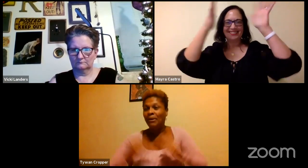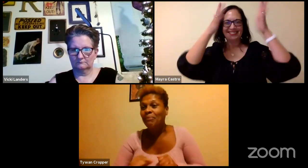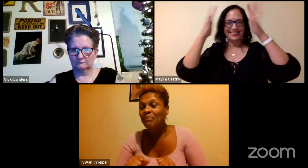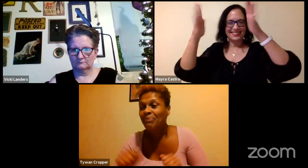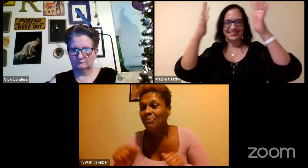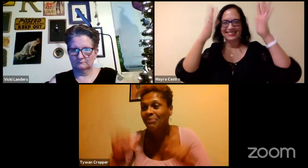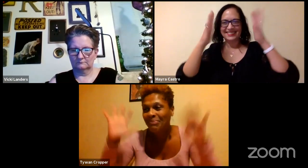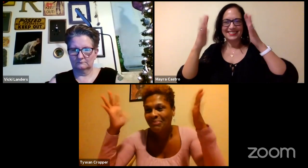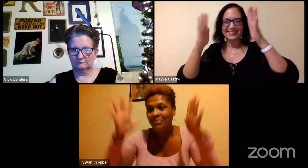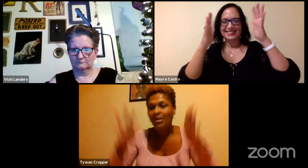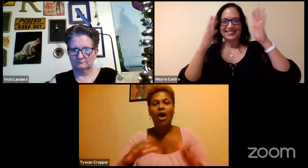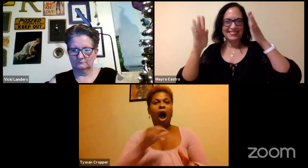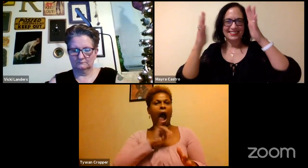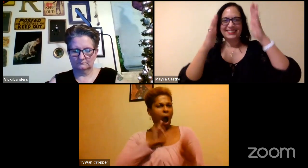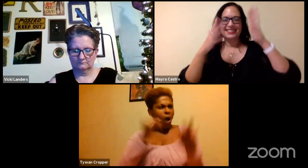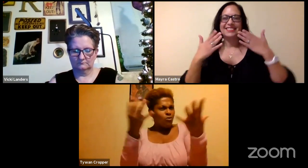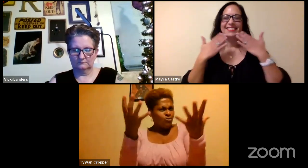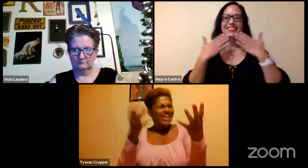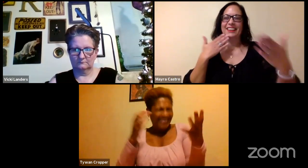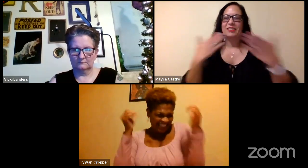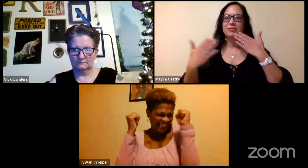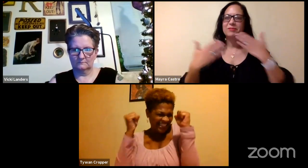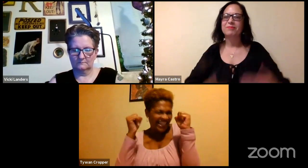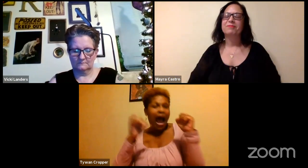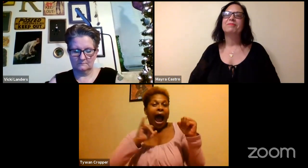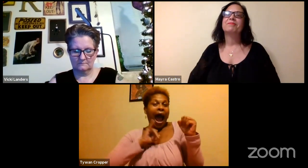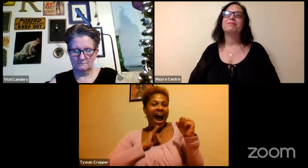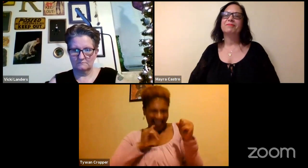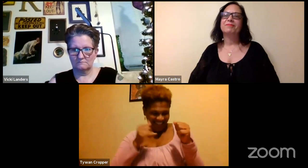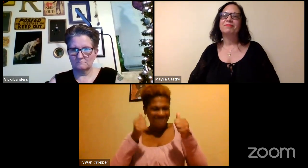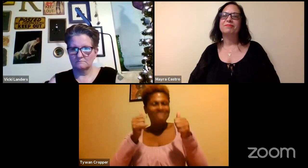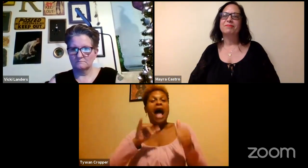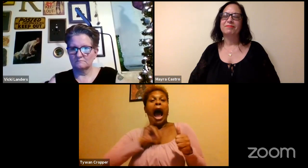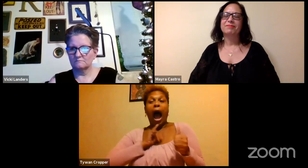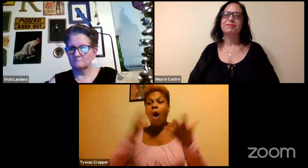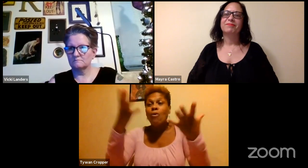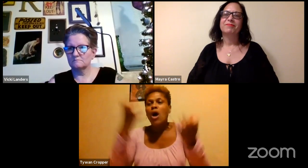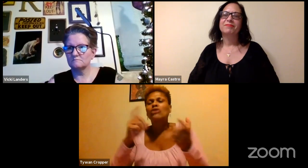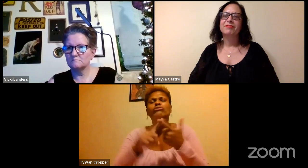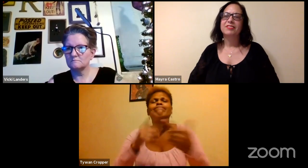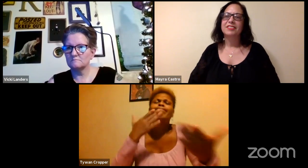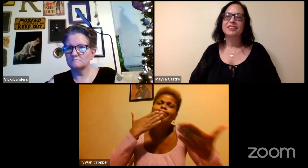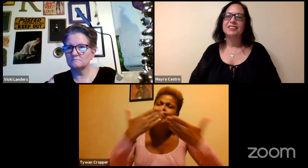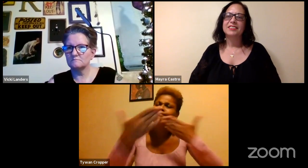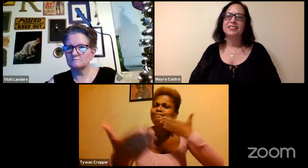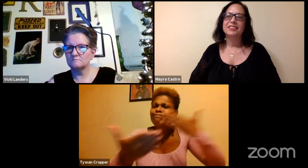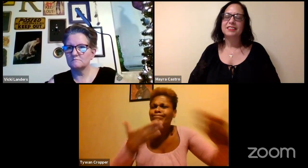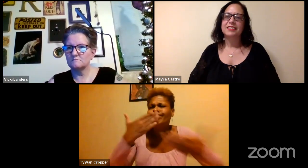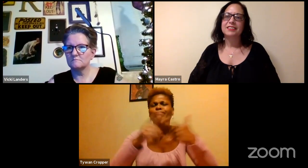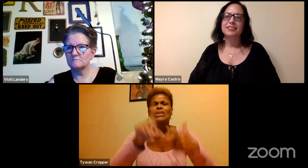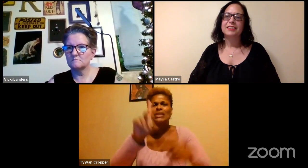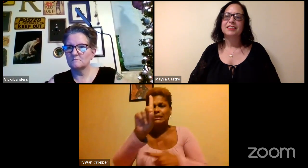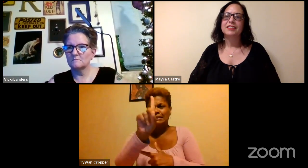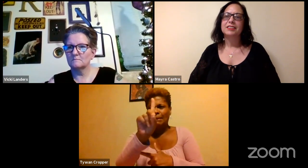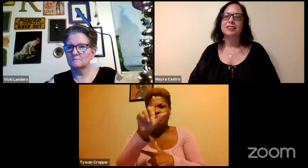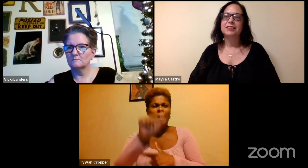And this is my sign name. Hi, everybody. Hello, hello, hello. Now, I want